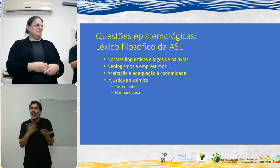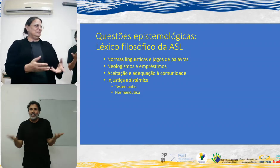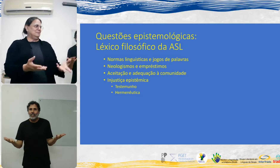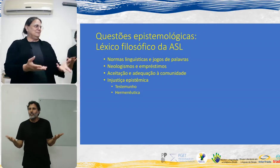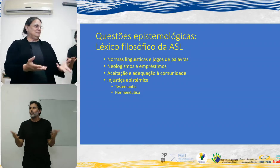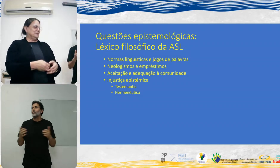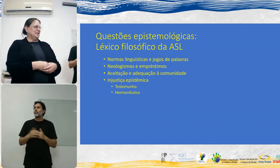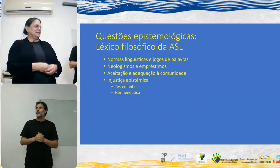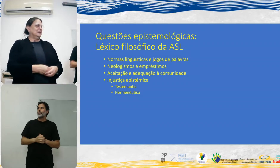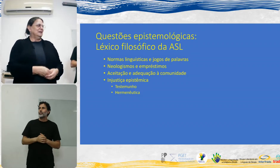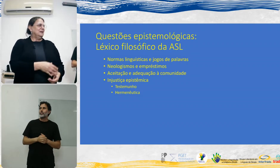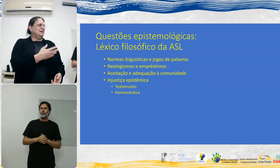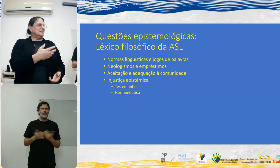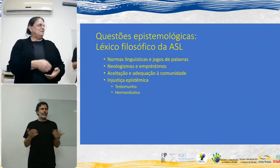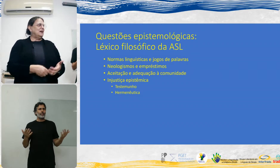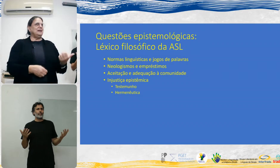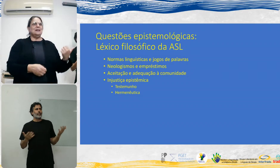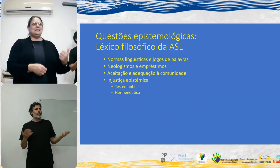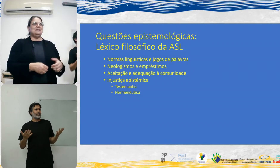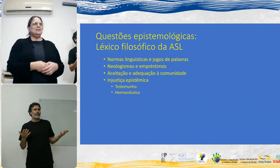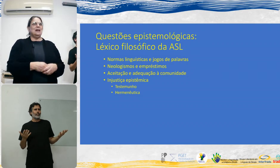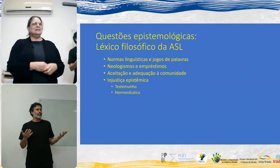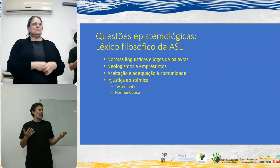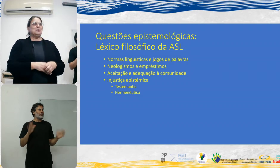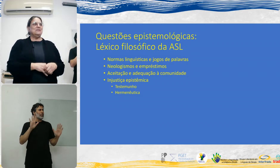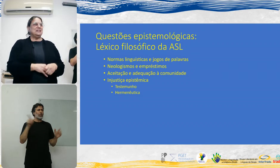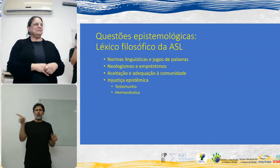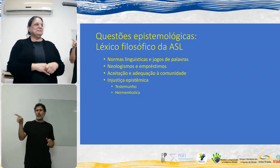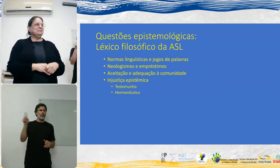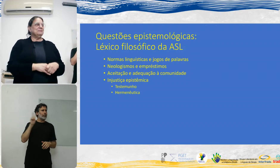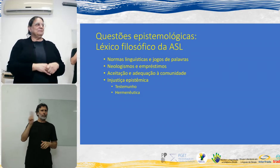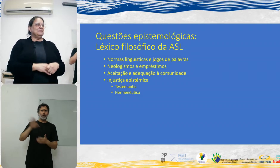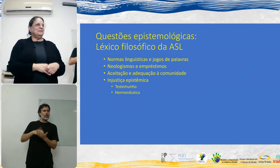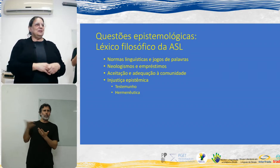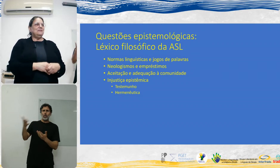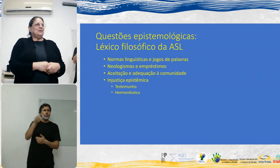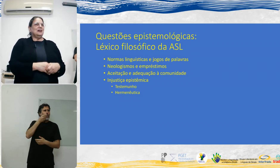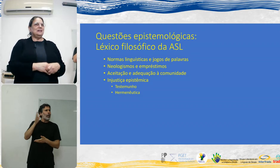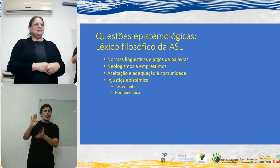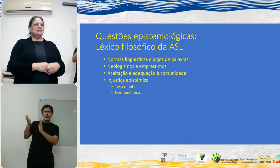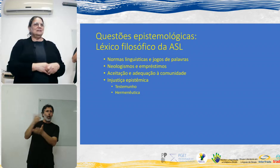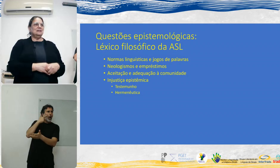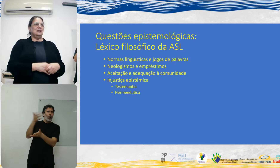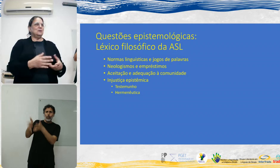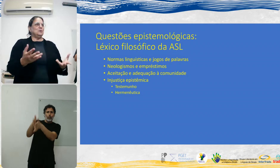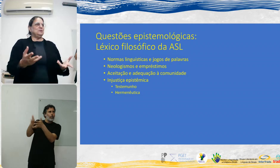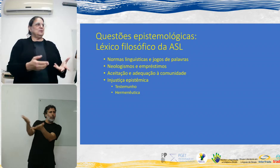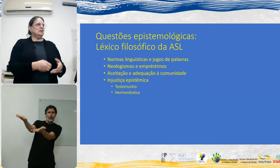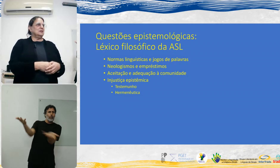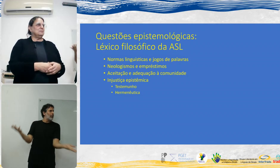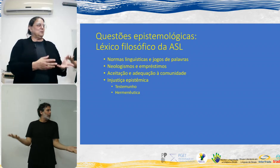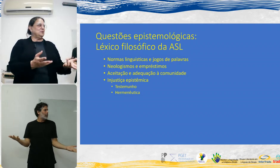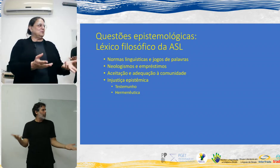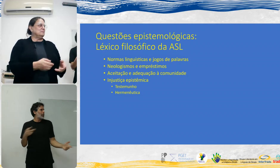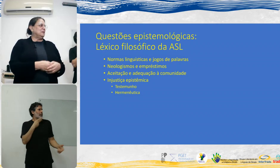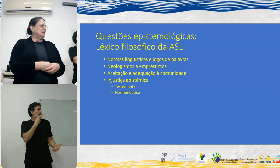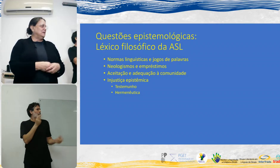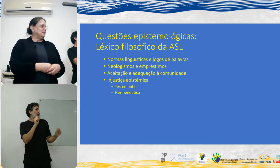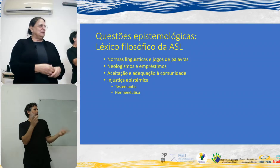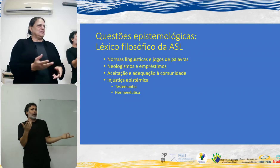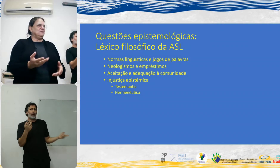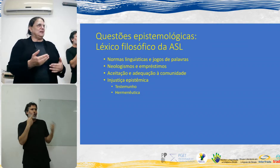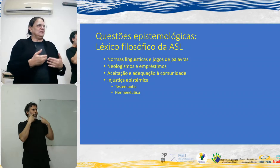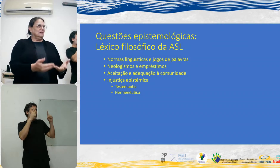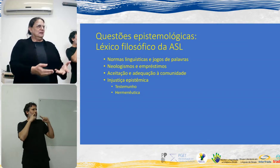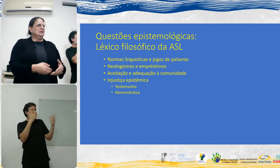the person's like, it's fine, I see their hands moving, they're fine, I don't know what you're talking about, what you're complaining